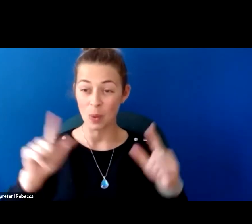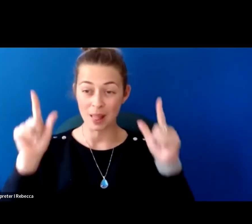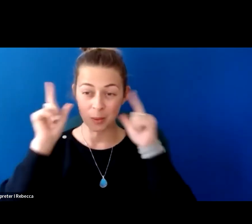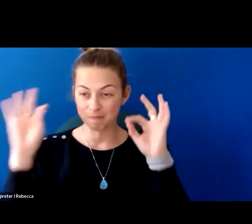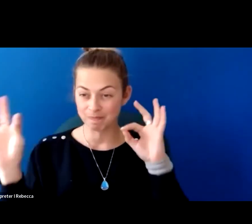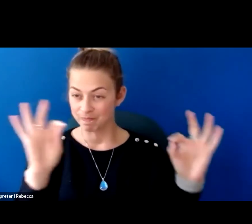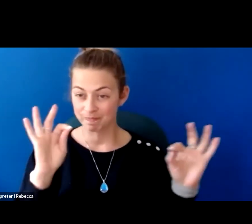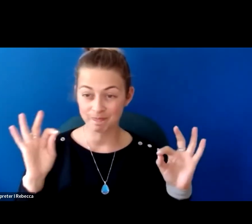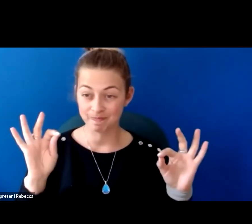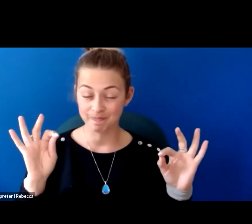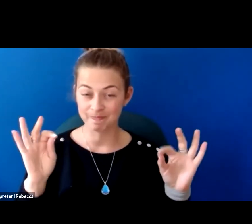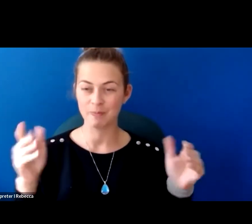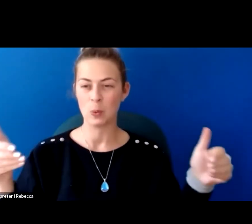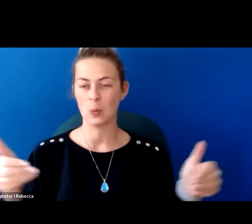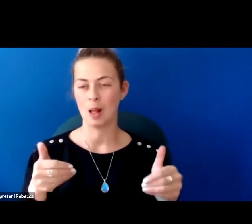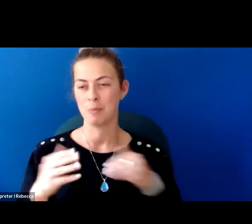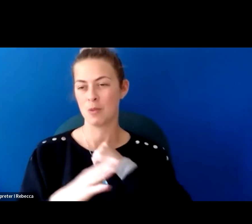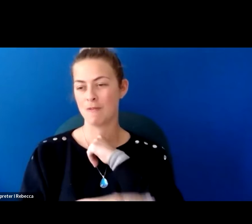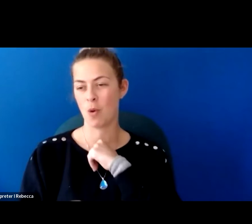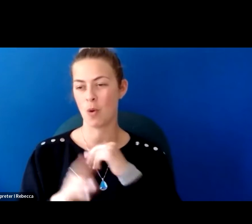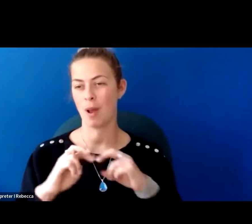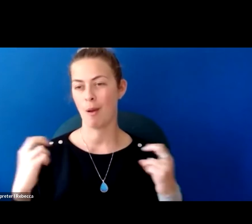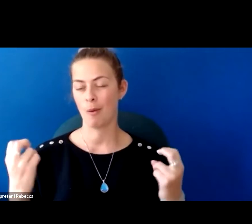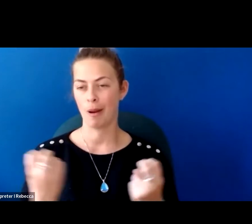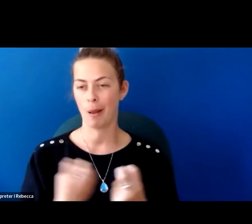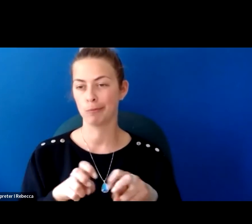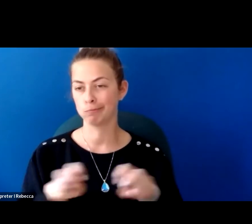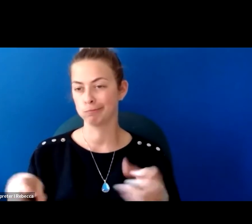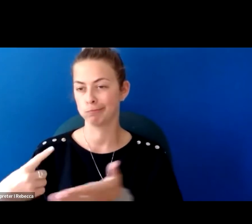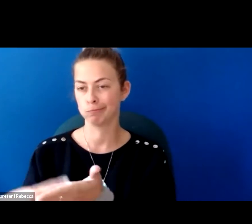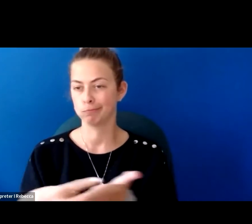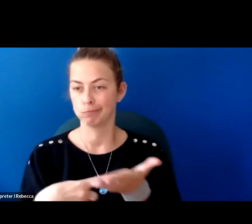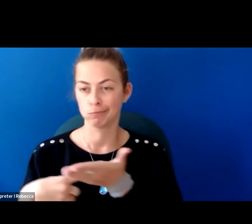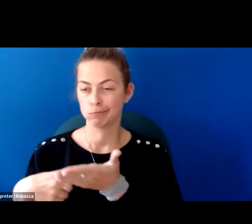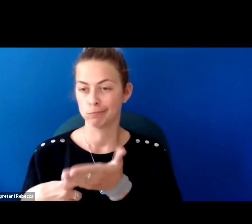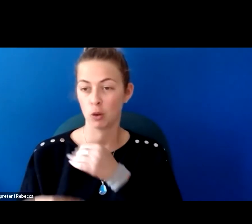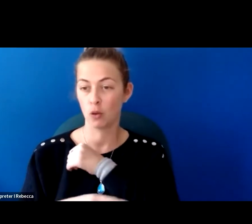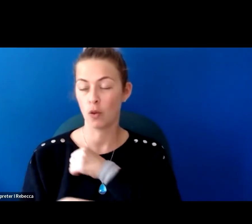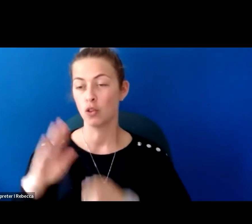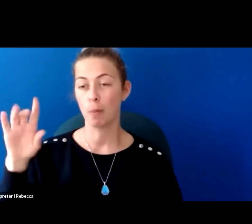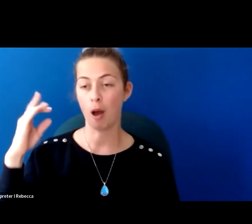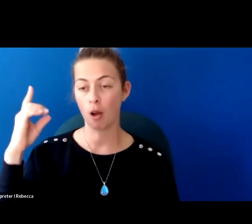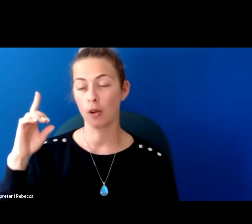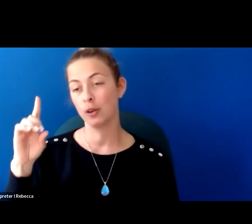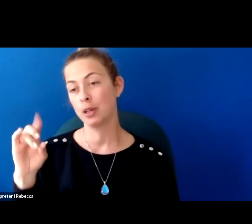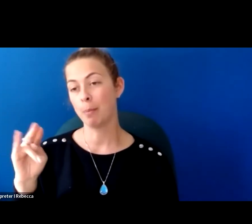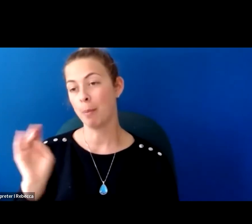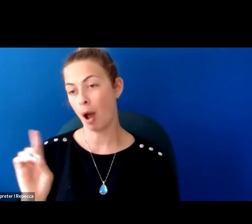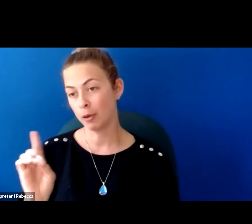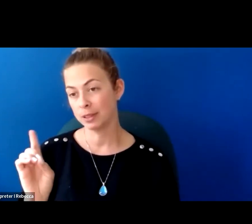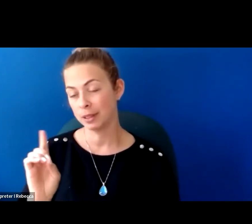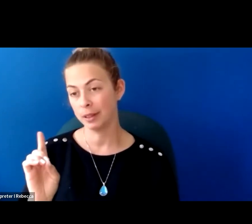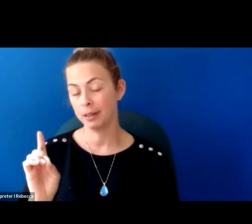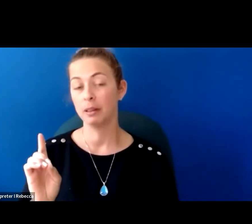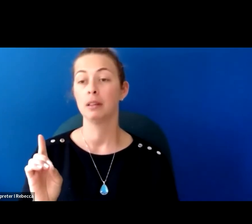Liberal Arts Fall Roundtable, Democracy Imperiled, Why Your Vote Matters. I am Dean Chris Chulos of the